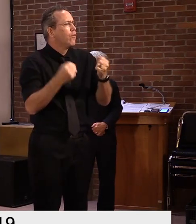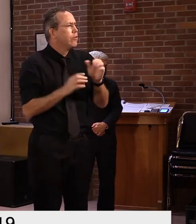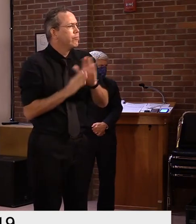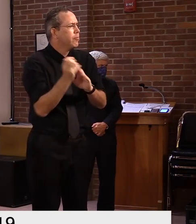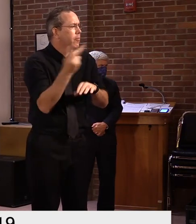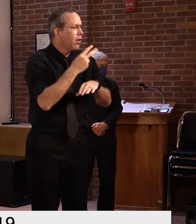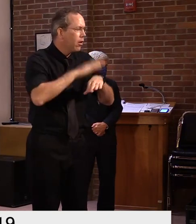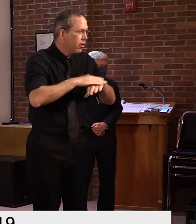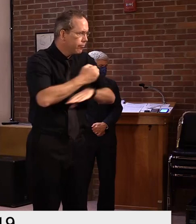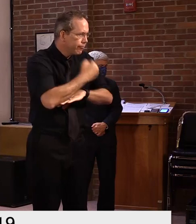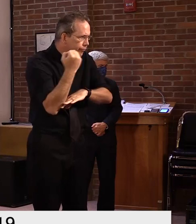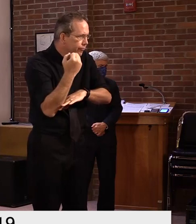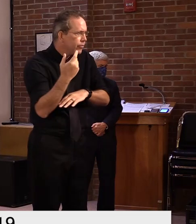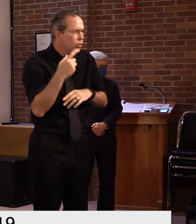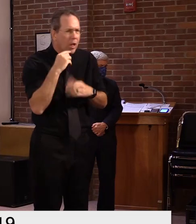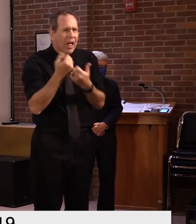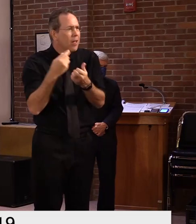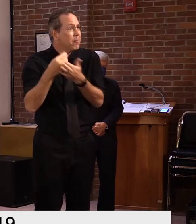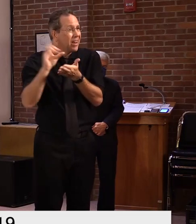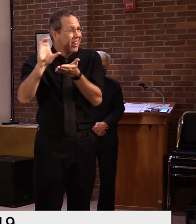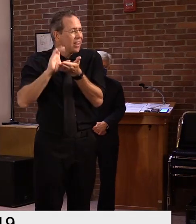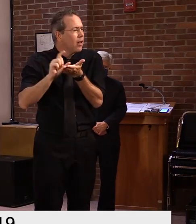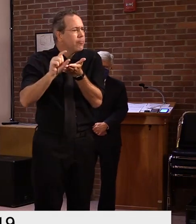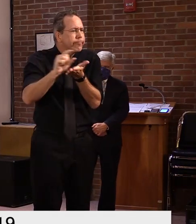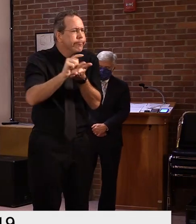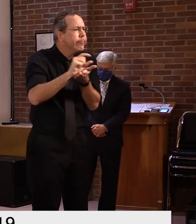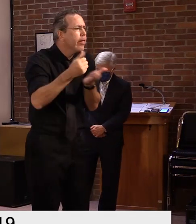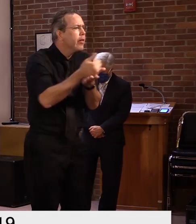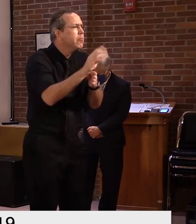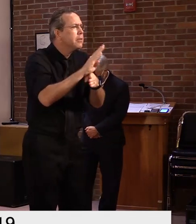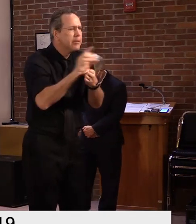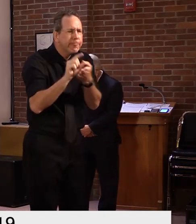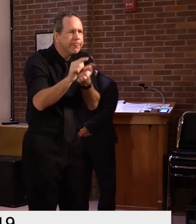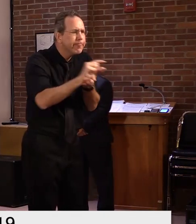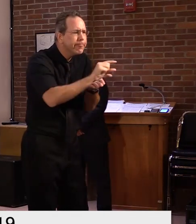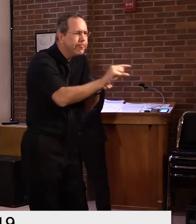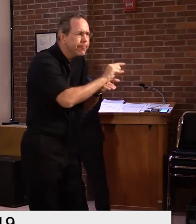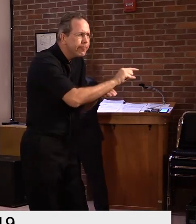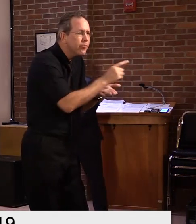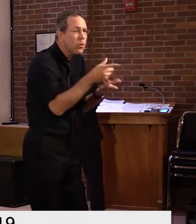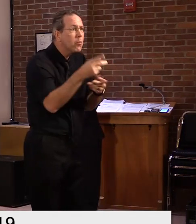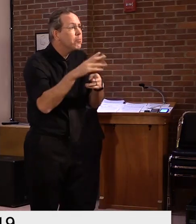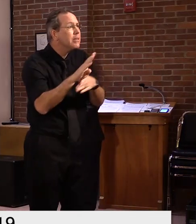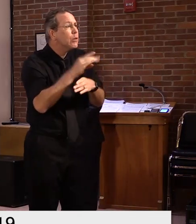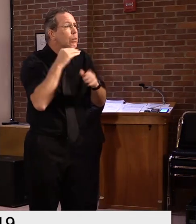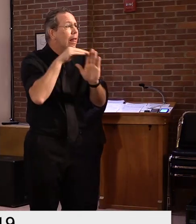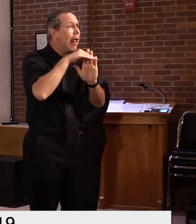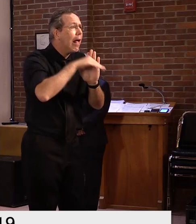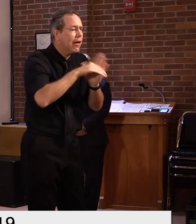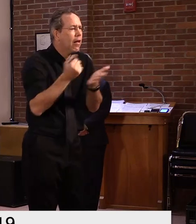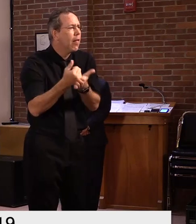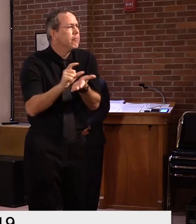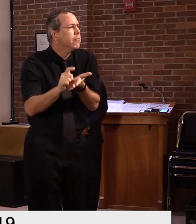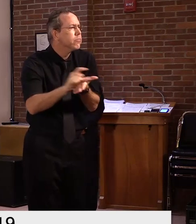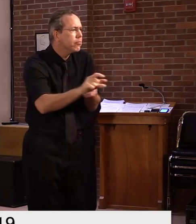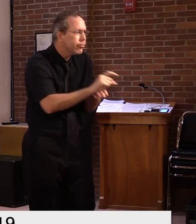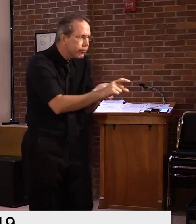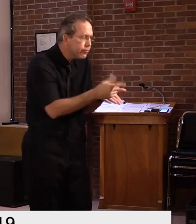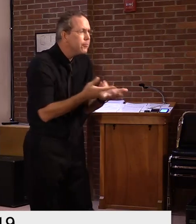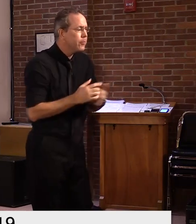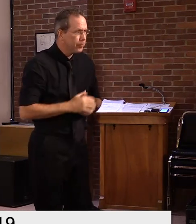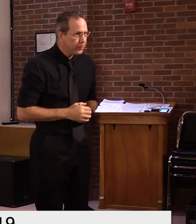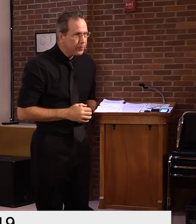support to businesses navigating lost revenues during this public health crisis. To date, more